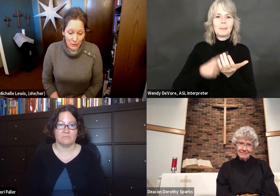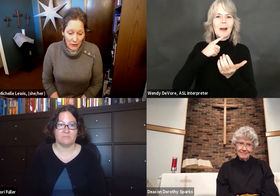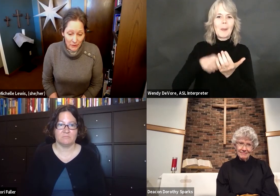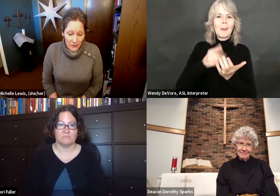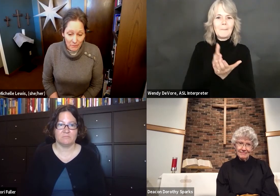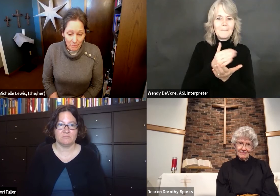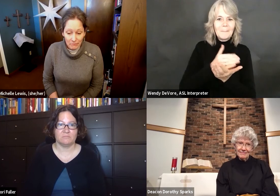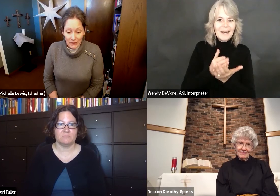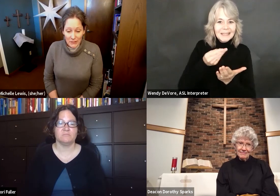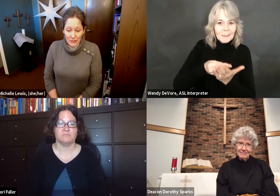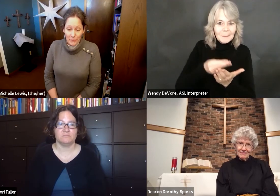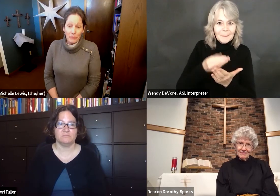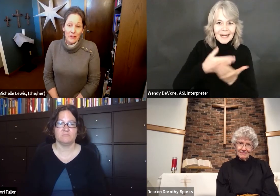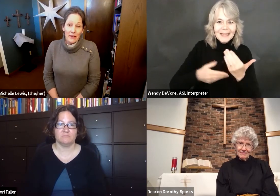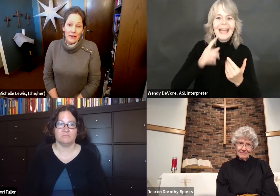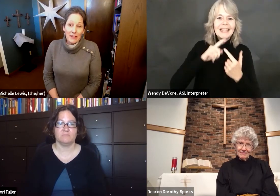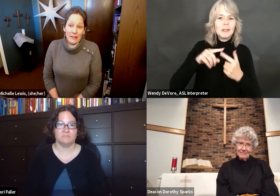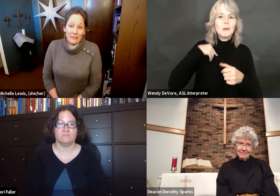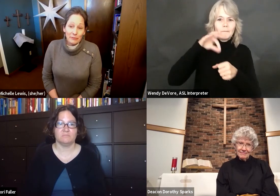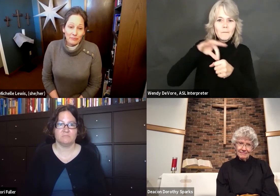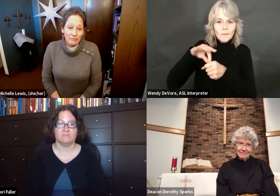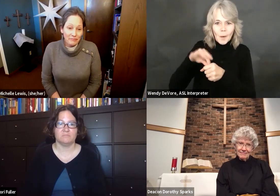to our council. So.